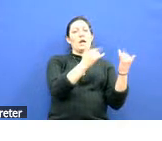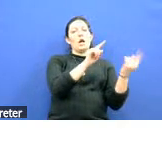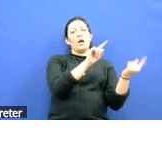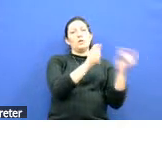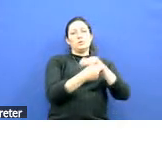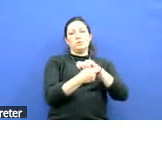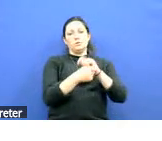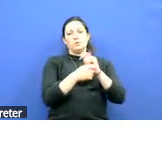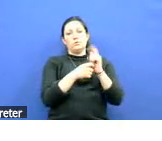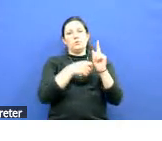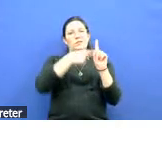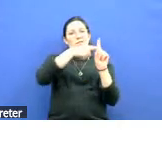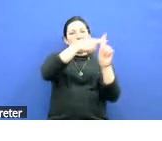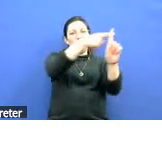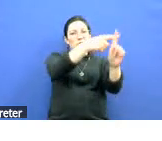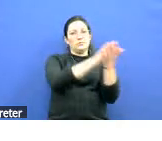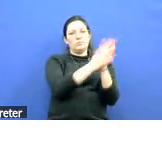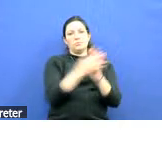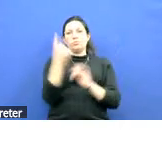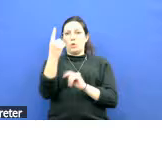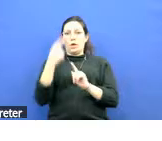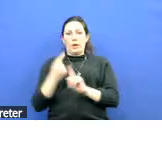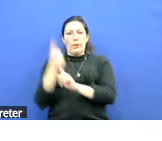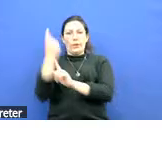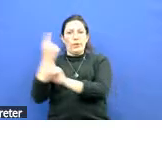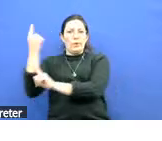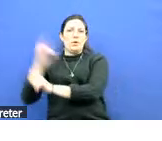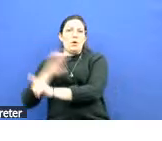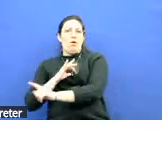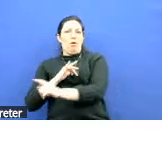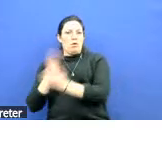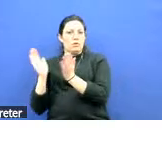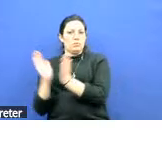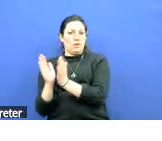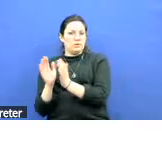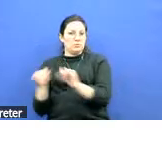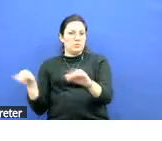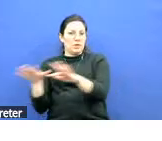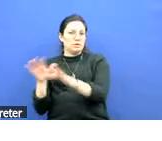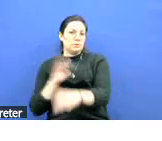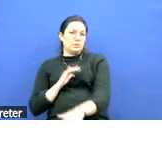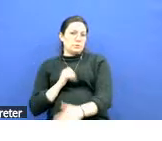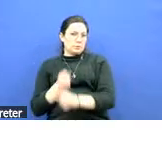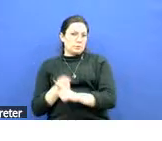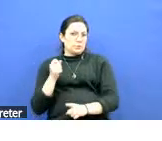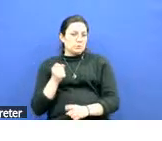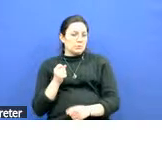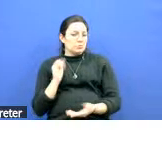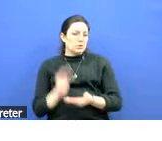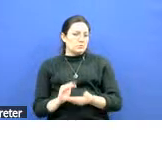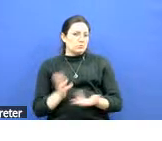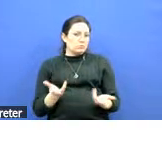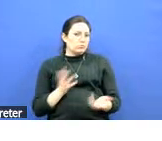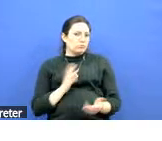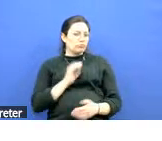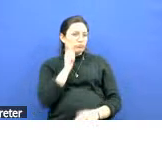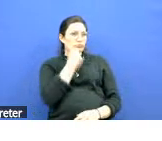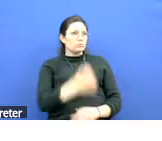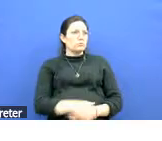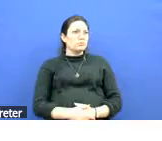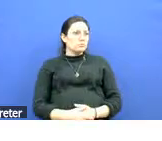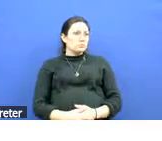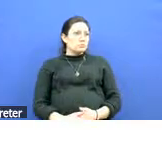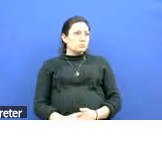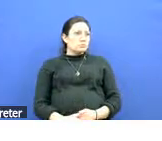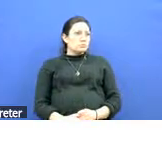to meet that modern standard. Let's dive into the town-specific parcels on the next slide. And again, as I noted, there